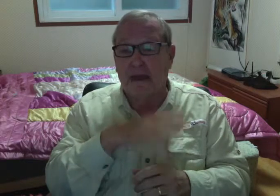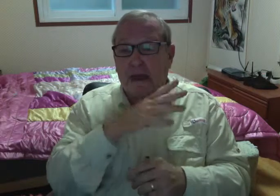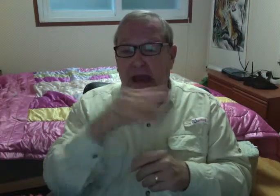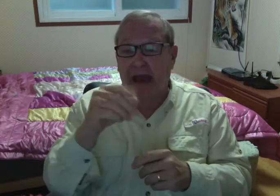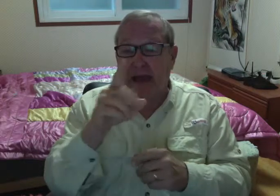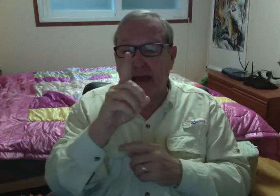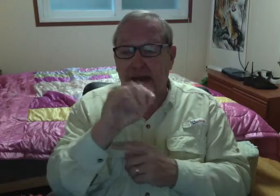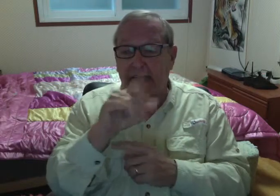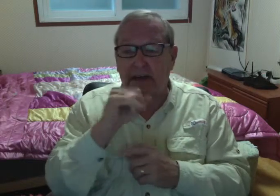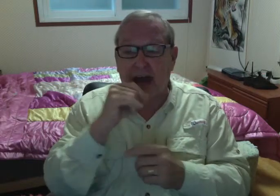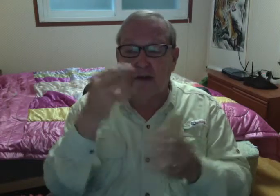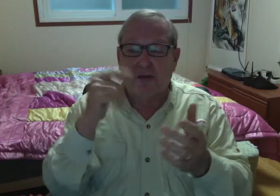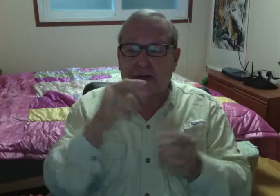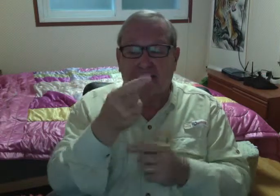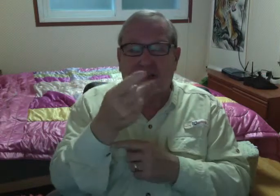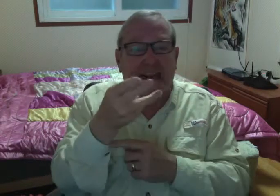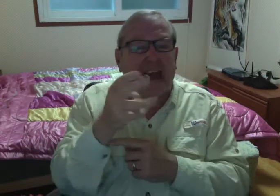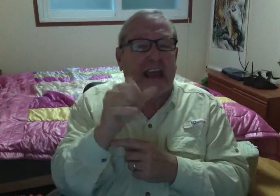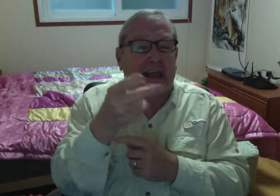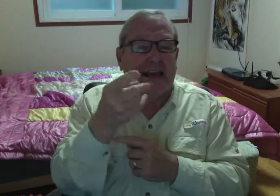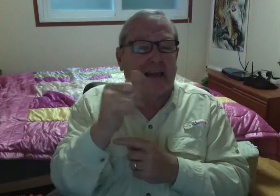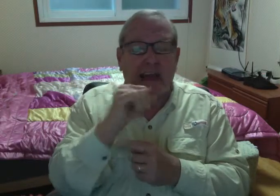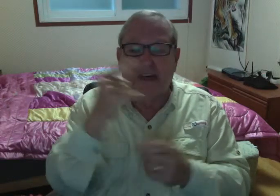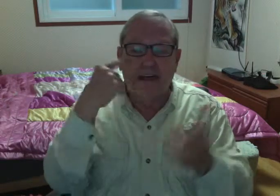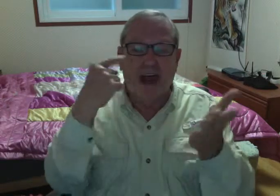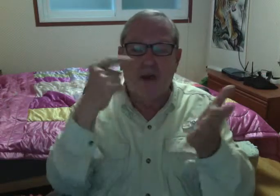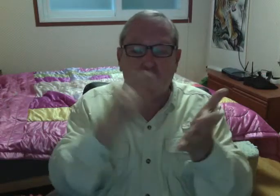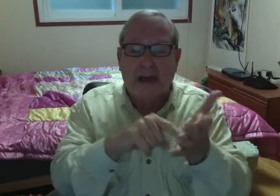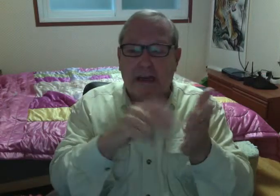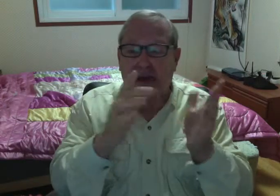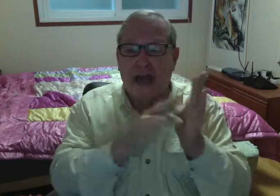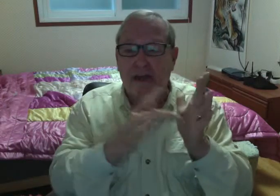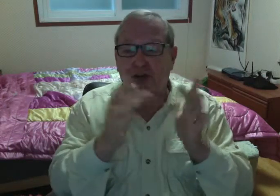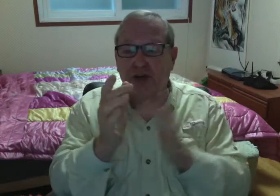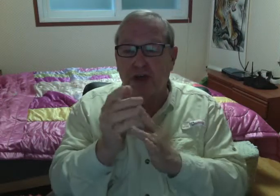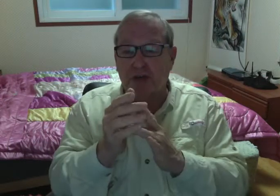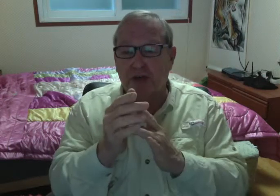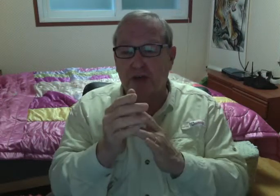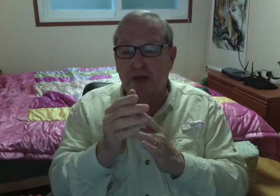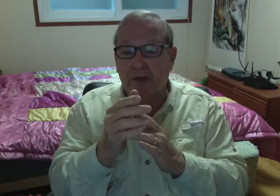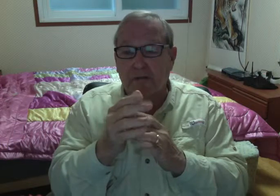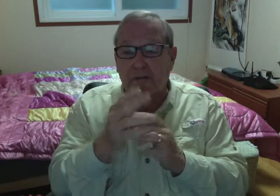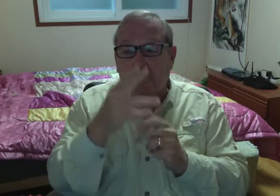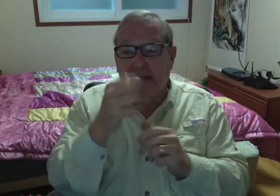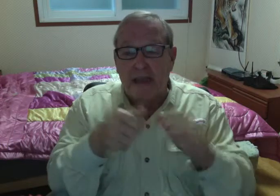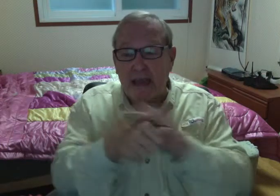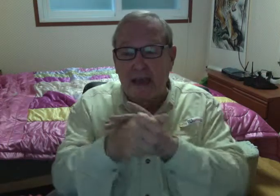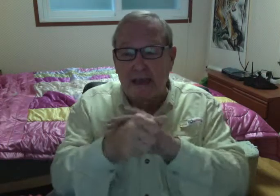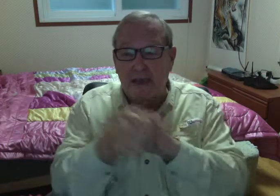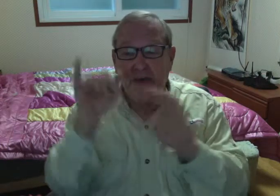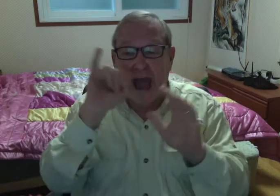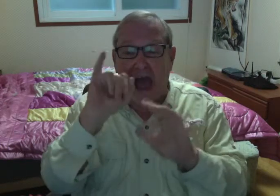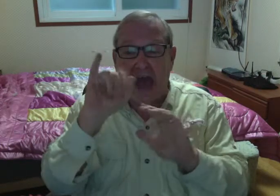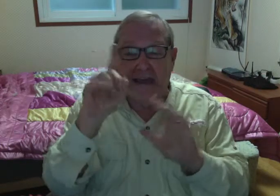not recognize Jesus. He hid his ID from them, and they talked about